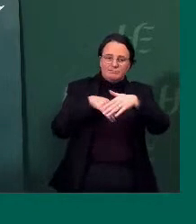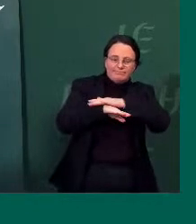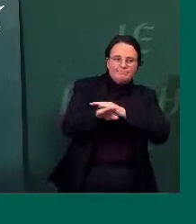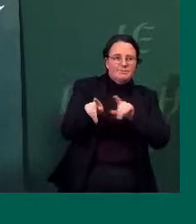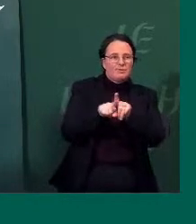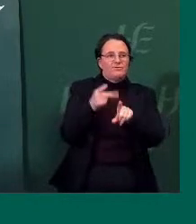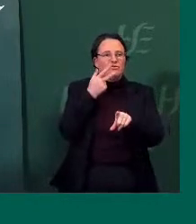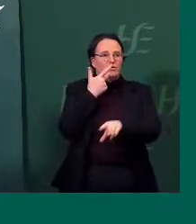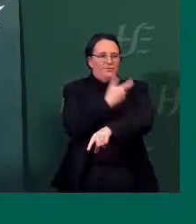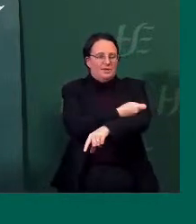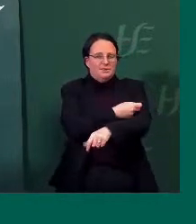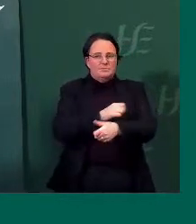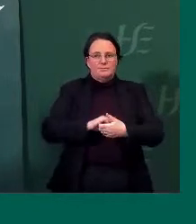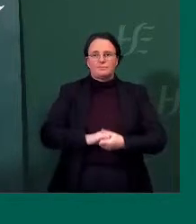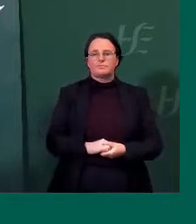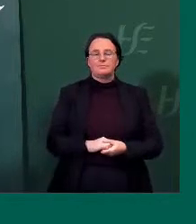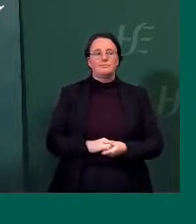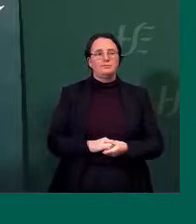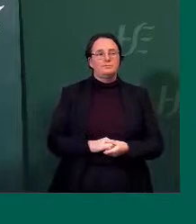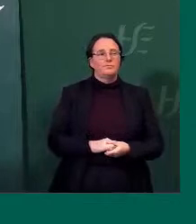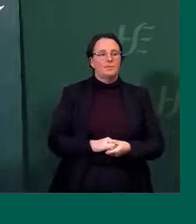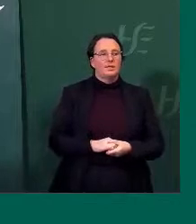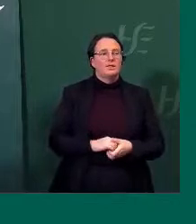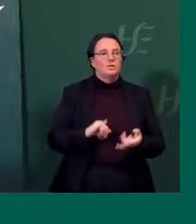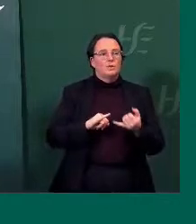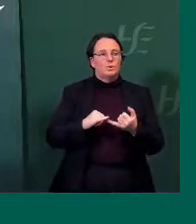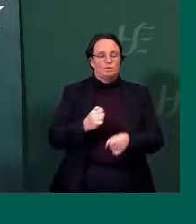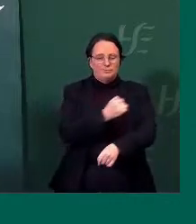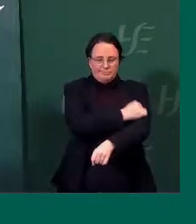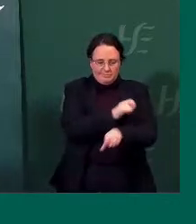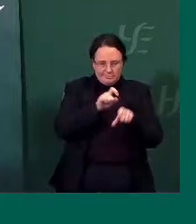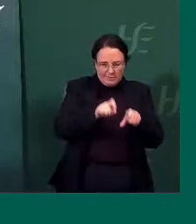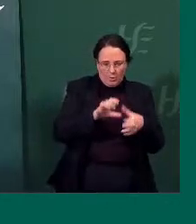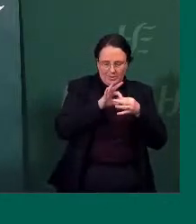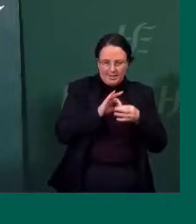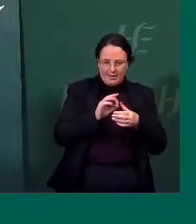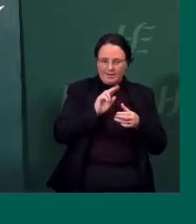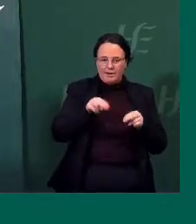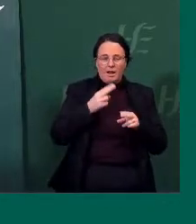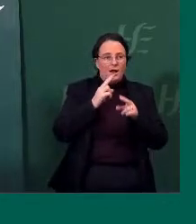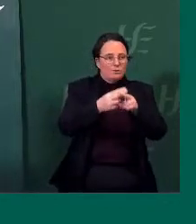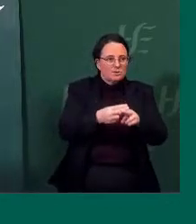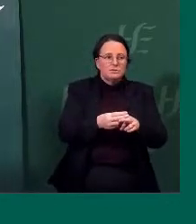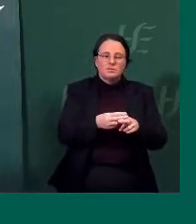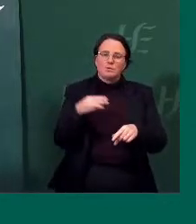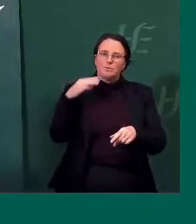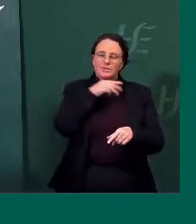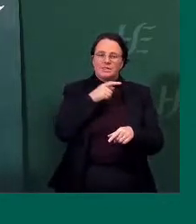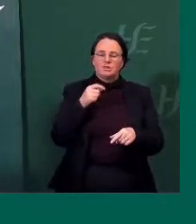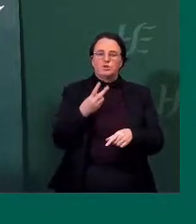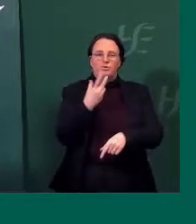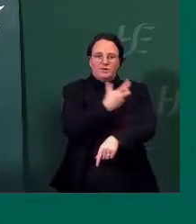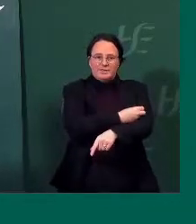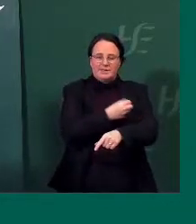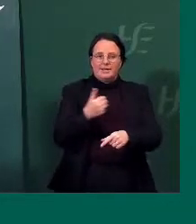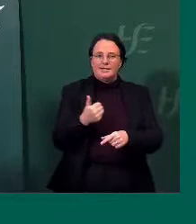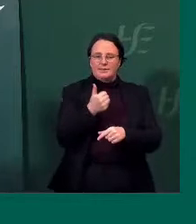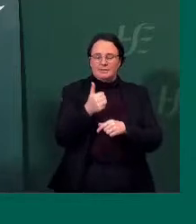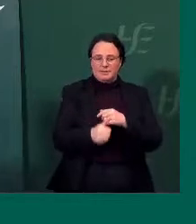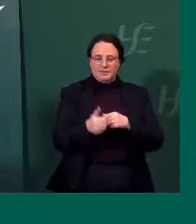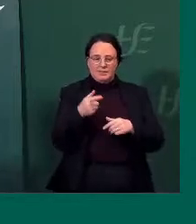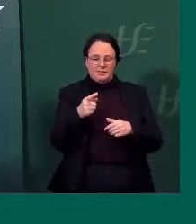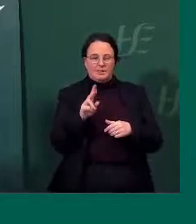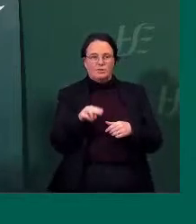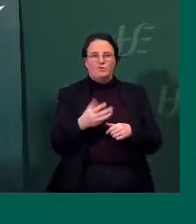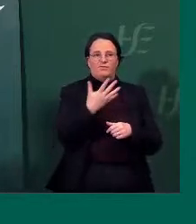weeks. Housebound, I've mentioned, very important service. Again, to illustrate it, 2 vaccinators in a given day may only be able to do